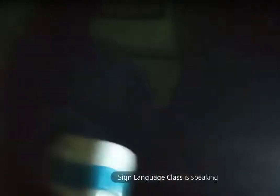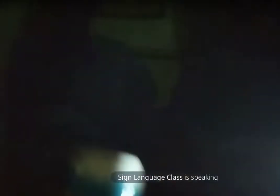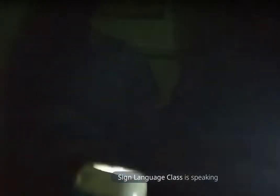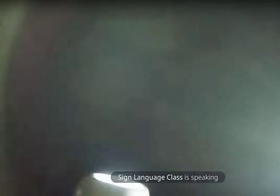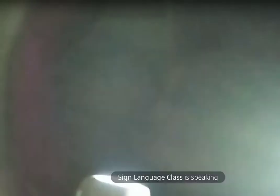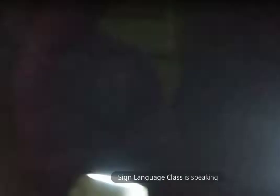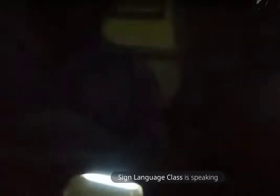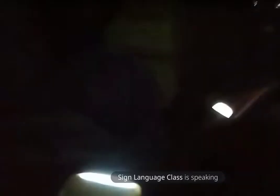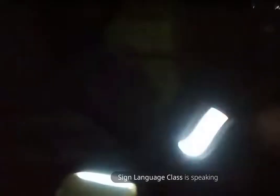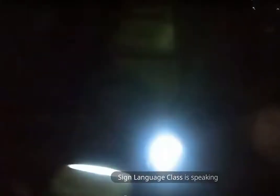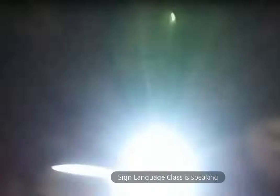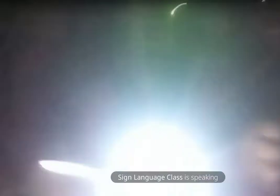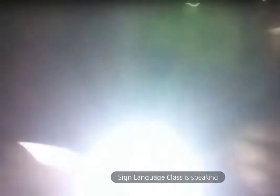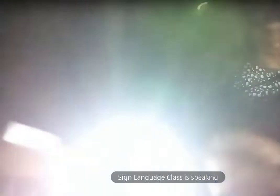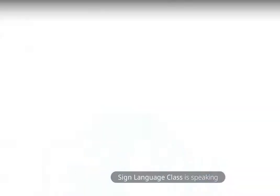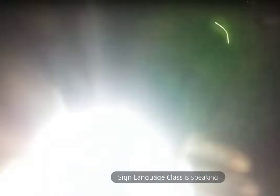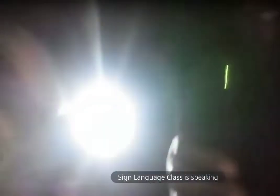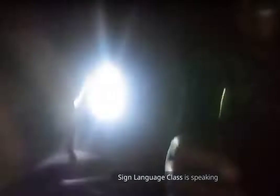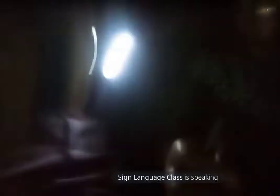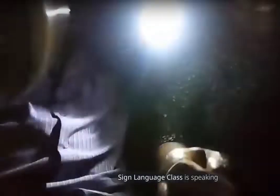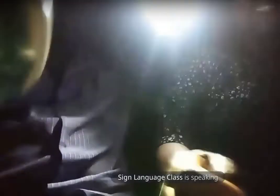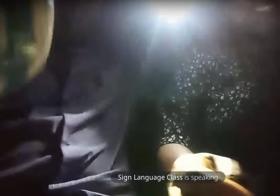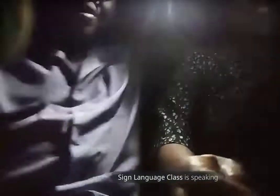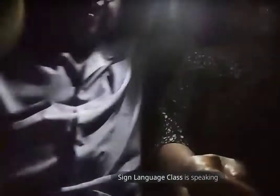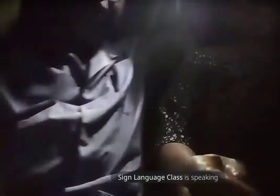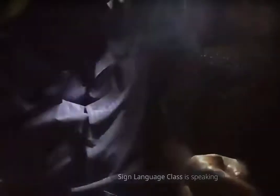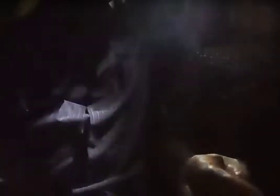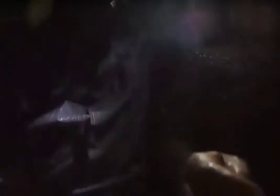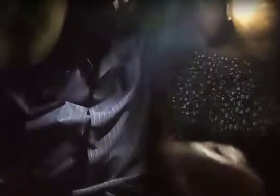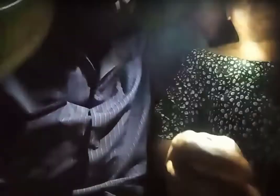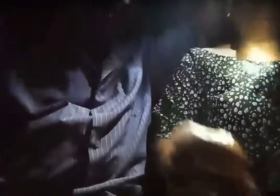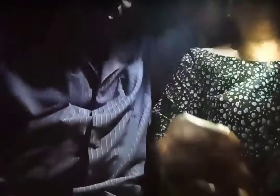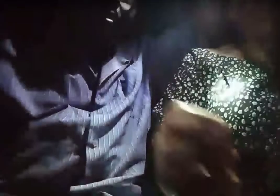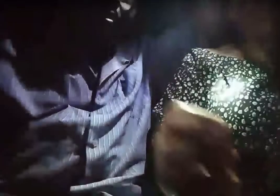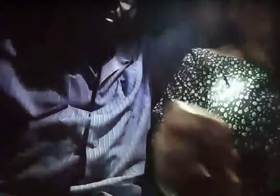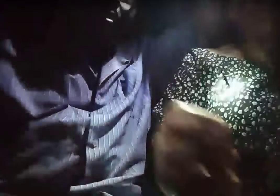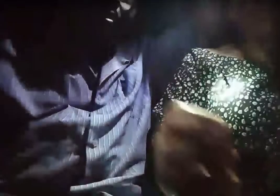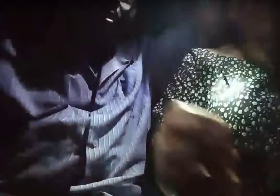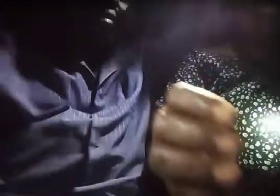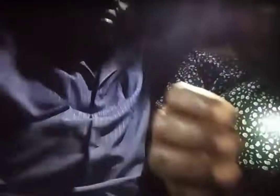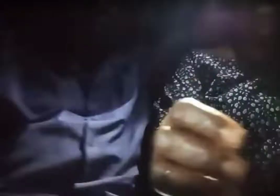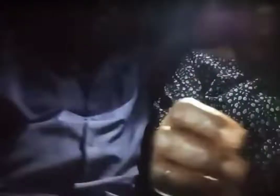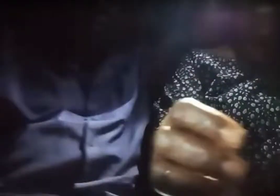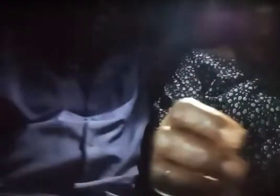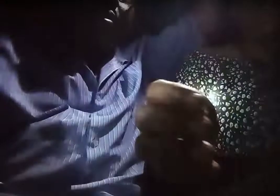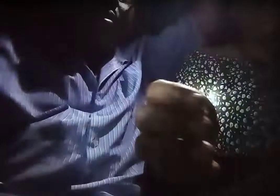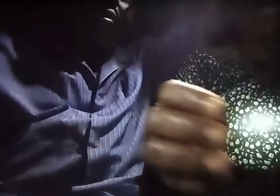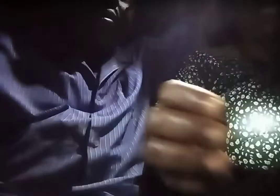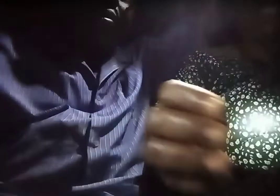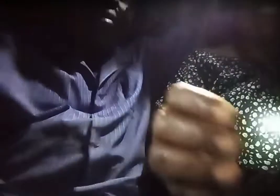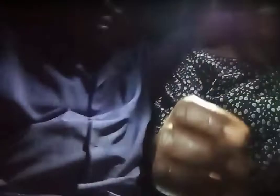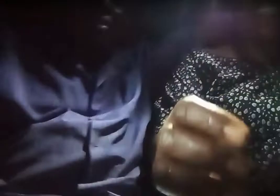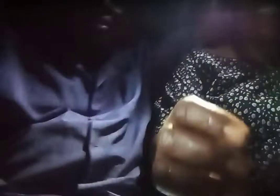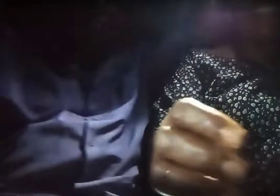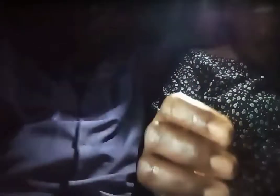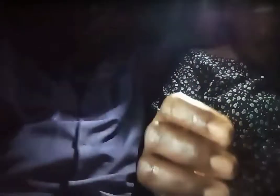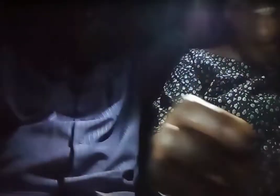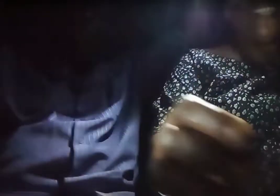Omongayo, okay. Okay, yes. I can see your fingers. I can see your Okay. fingers. And I appreciate